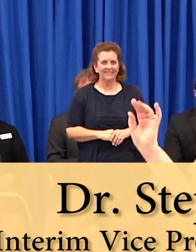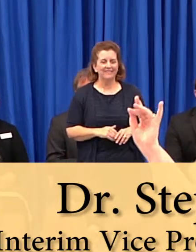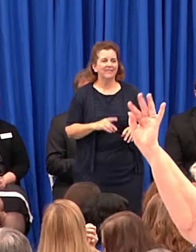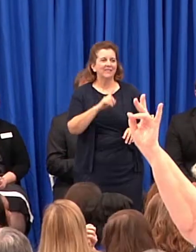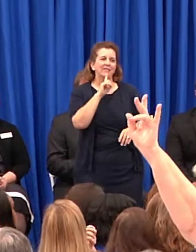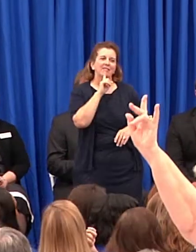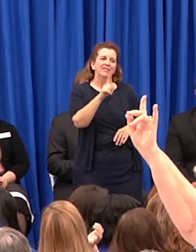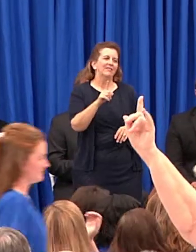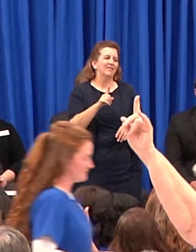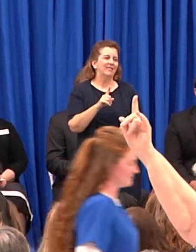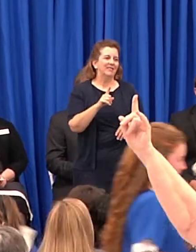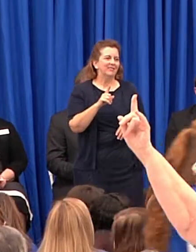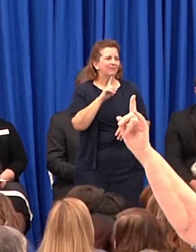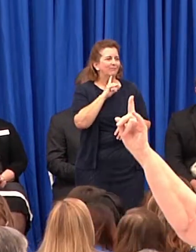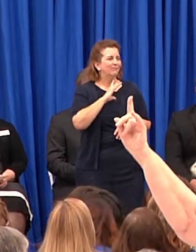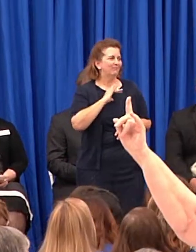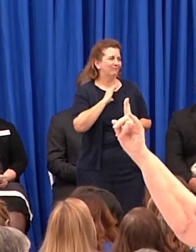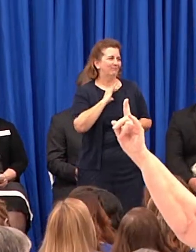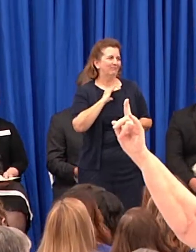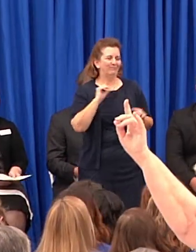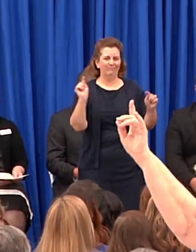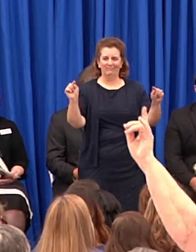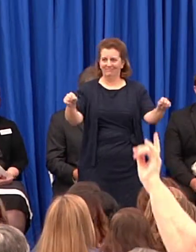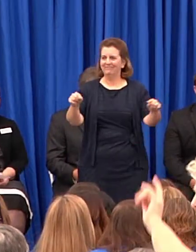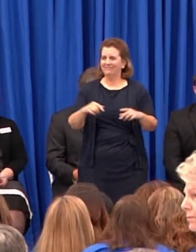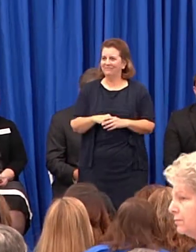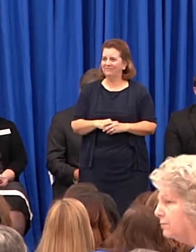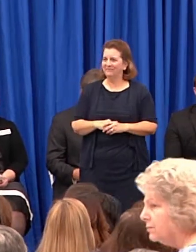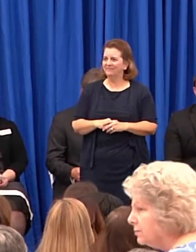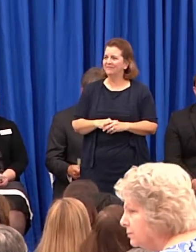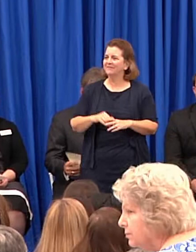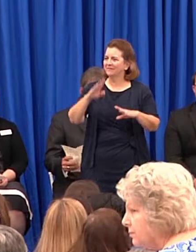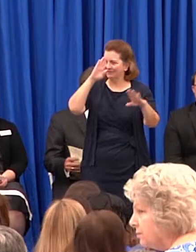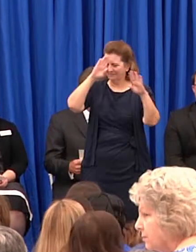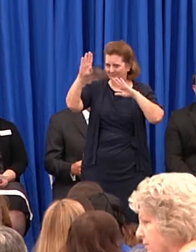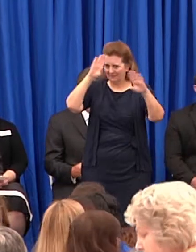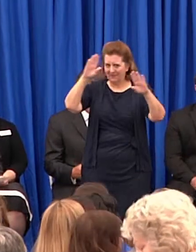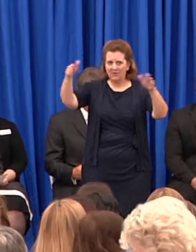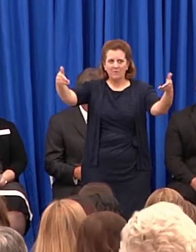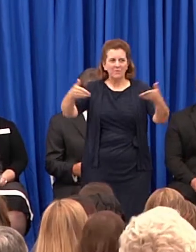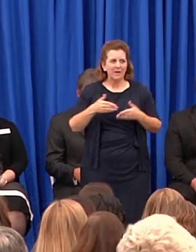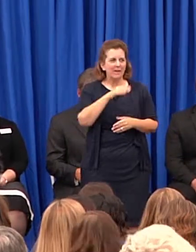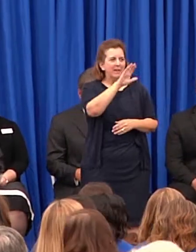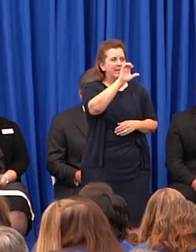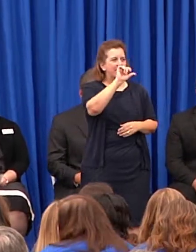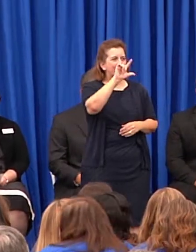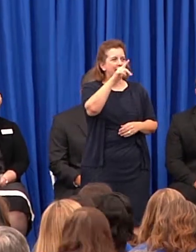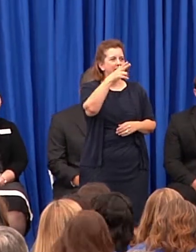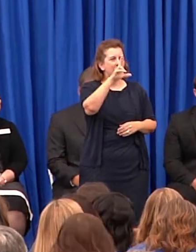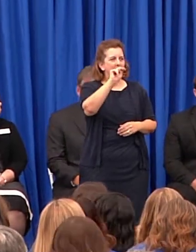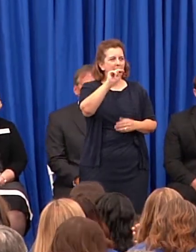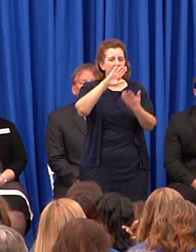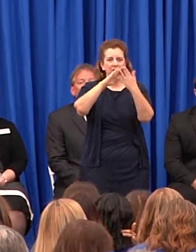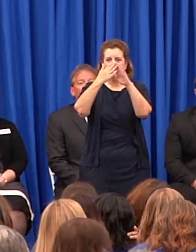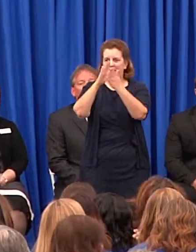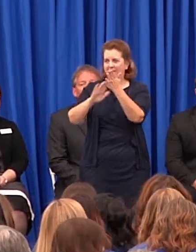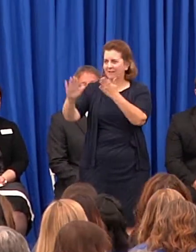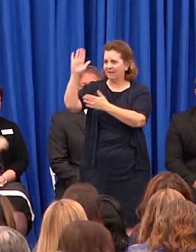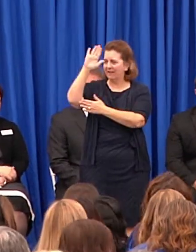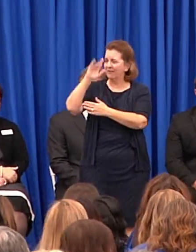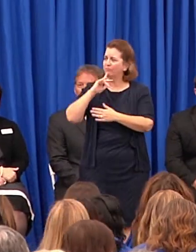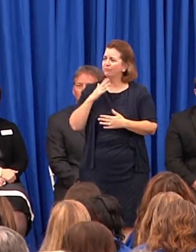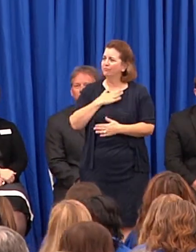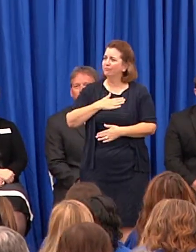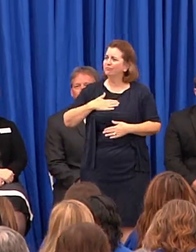It truly doesn't get any better than this, does it? Good afternoon and welcome to Calhoun Community College. It's our great pleasure that you